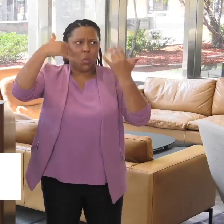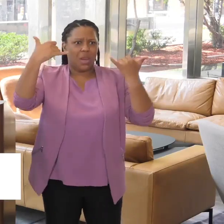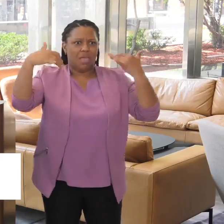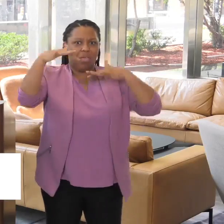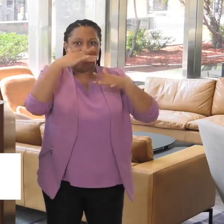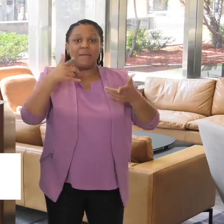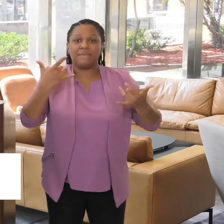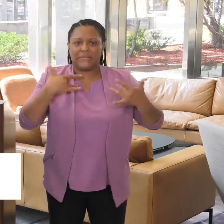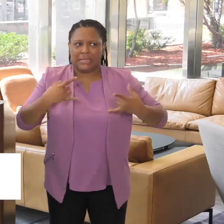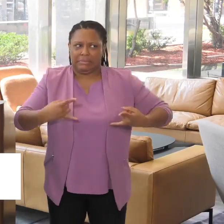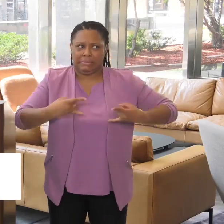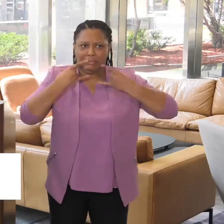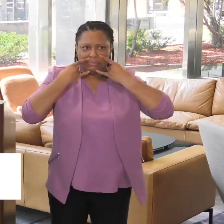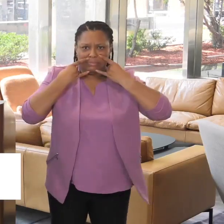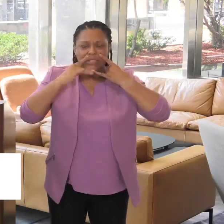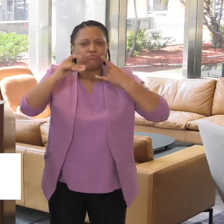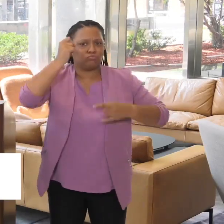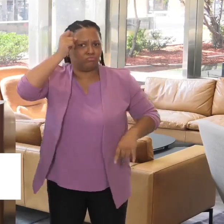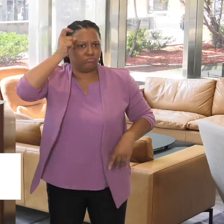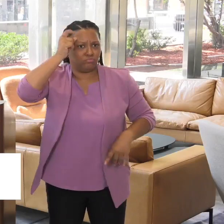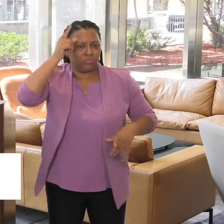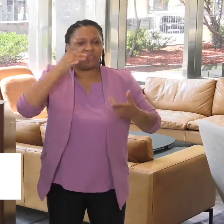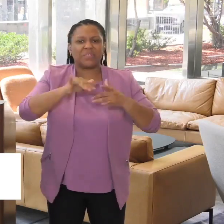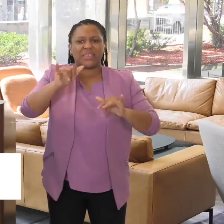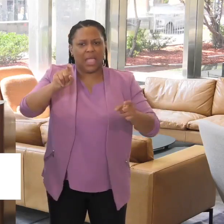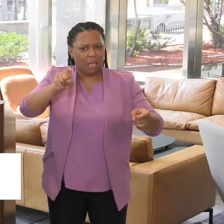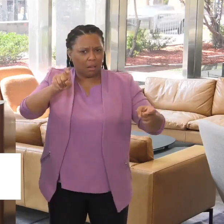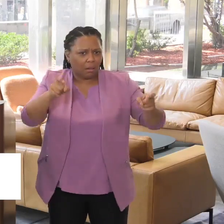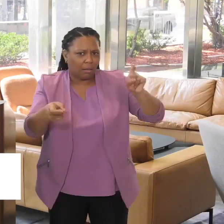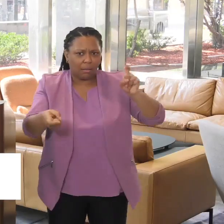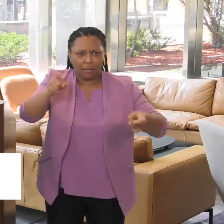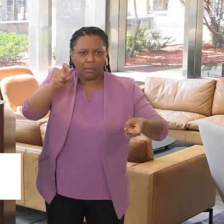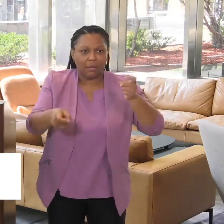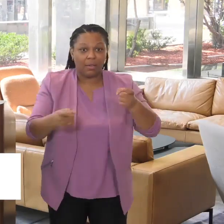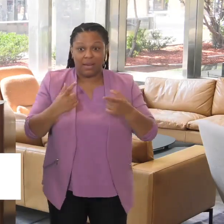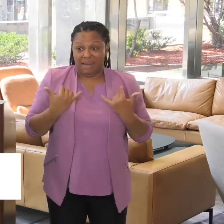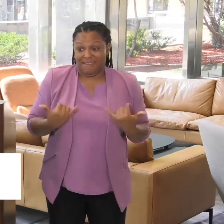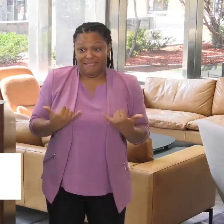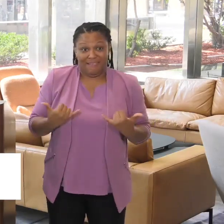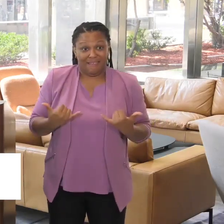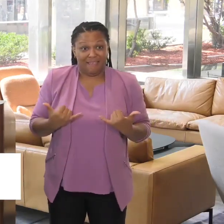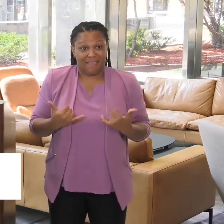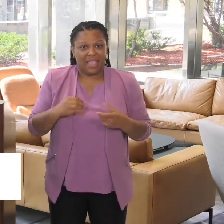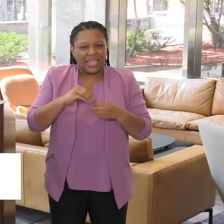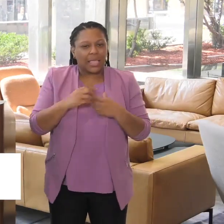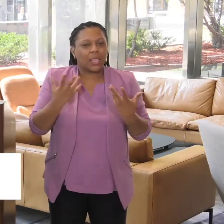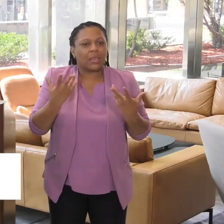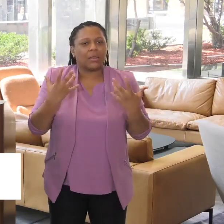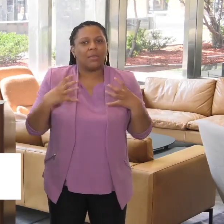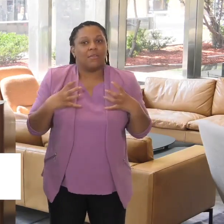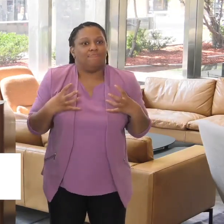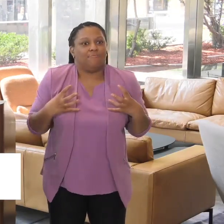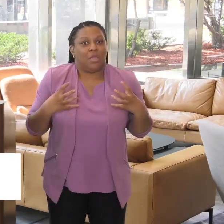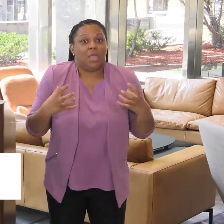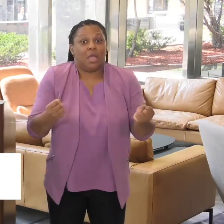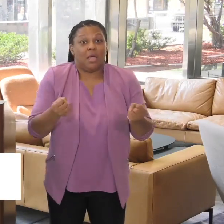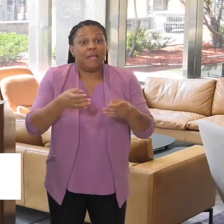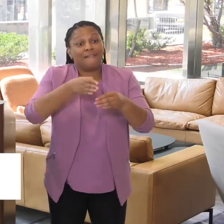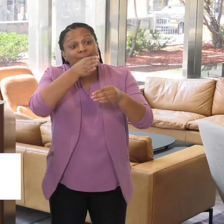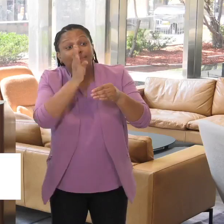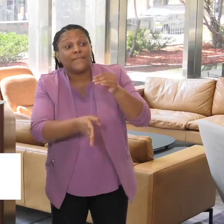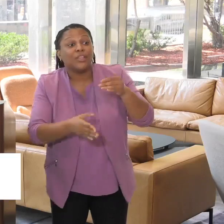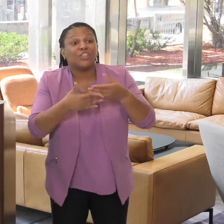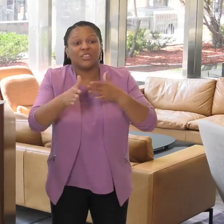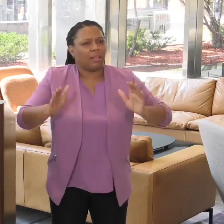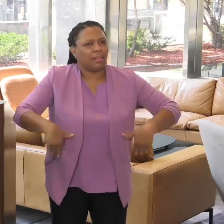we've come a long way, but we're still in the recovery phase. For the nonprofits who are here, would you please raise